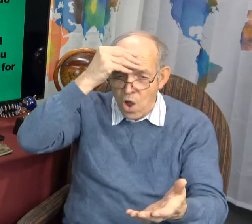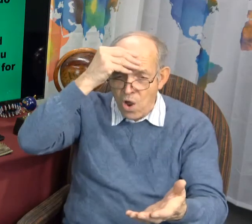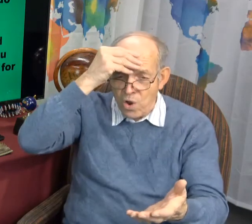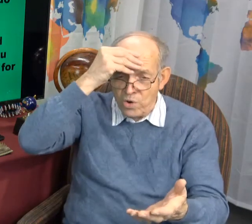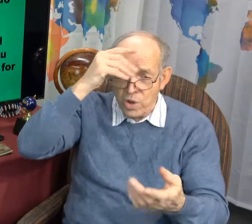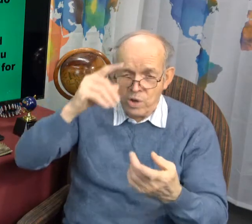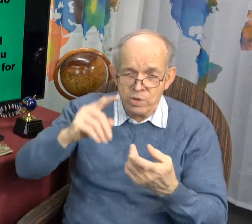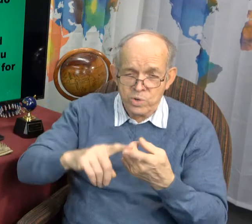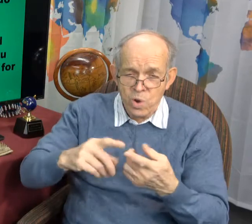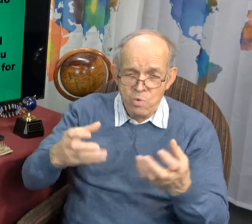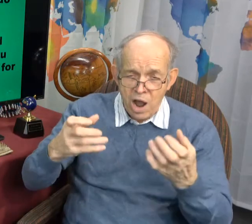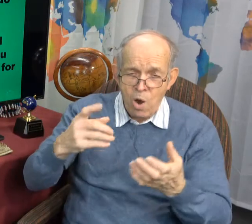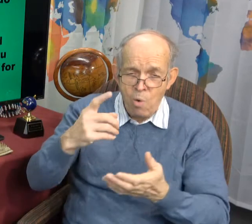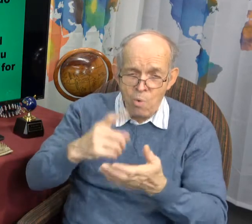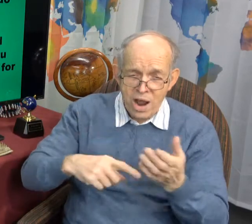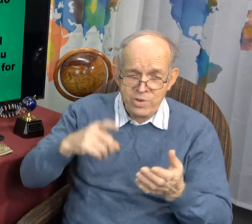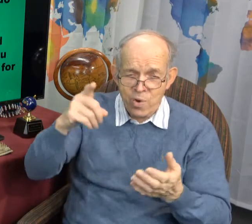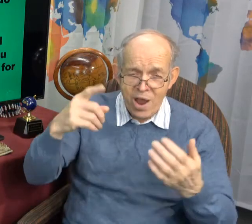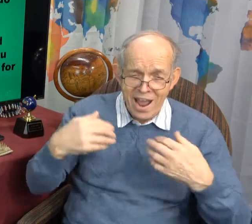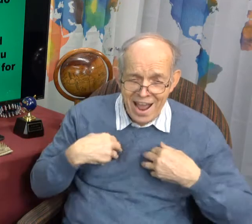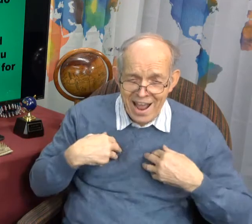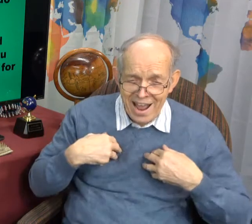Learn to rock what you have,